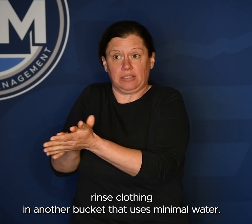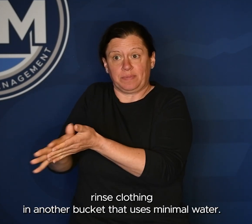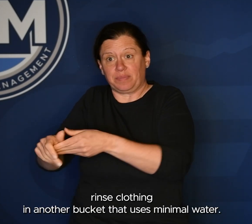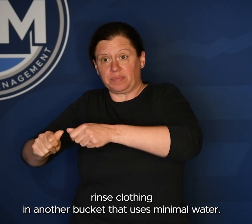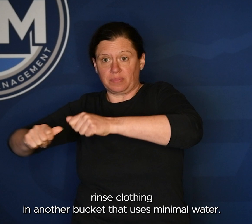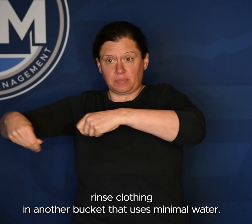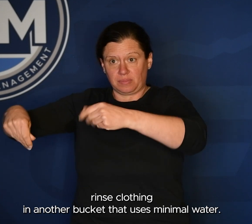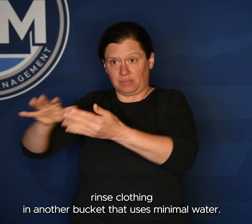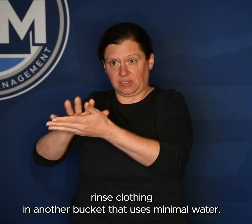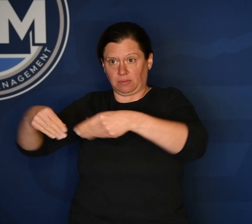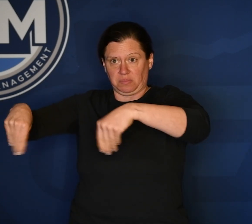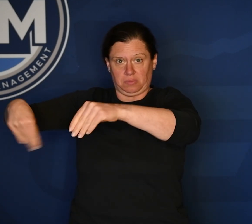uses minimal water.